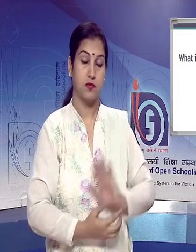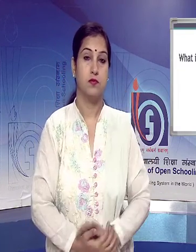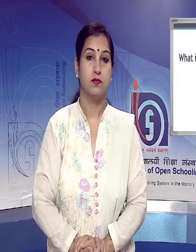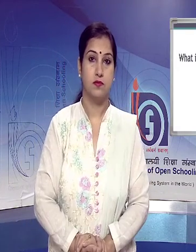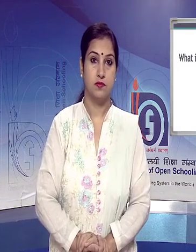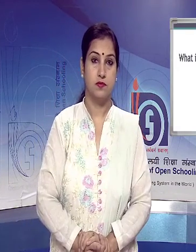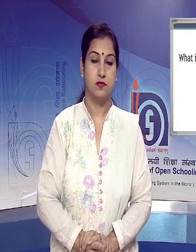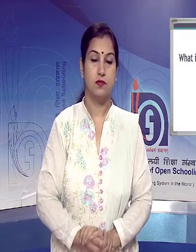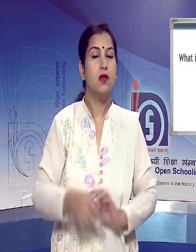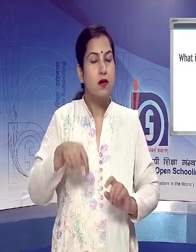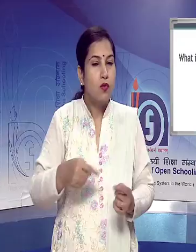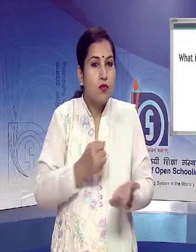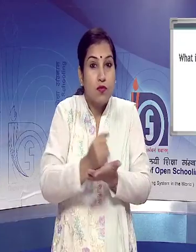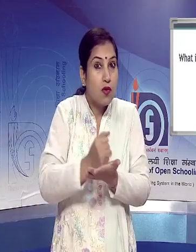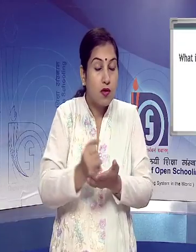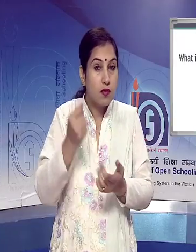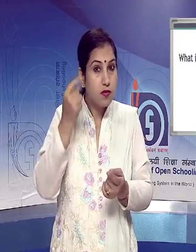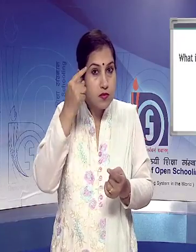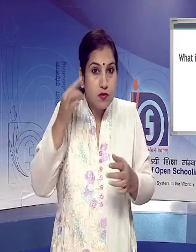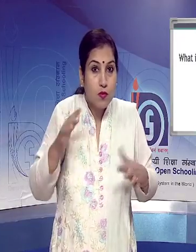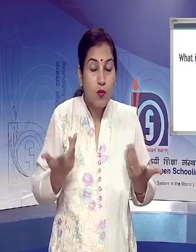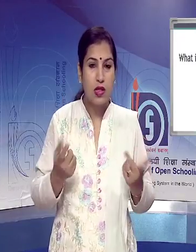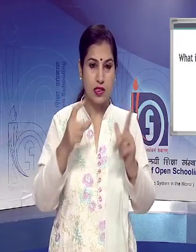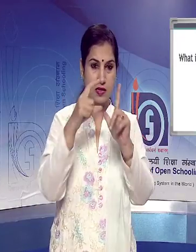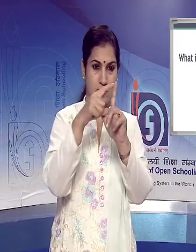Now let us understand what is a disease.